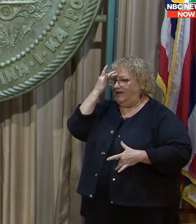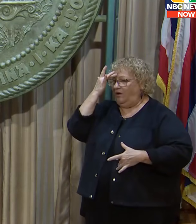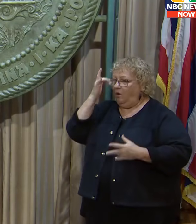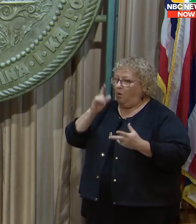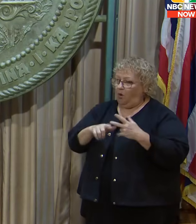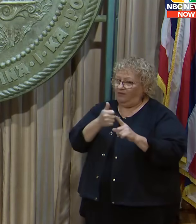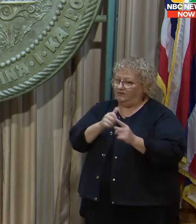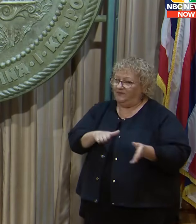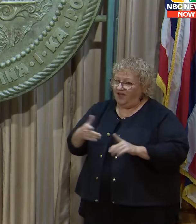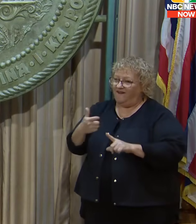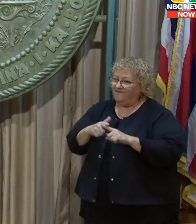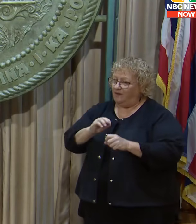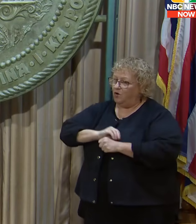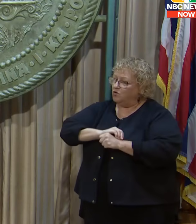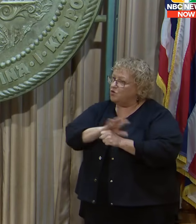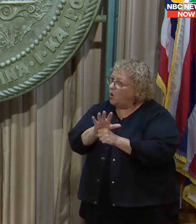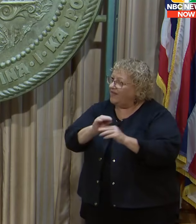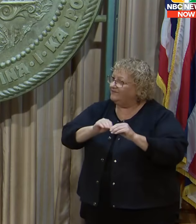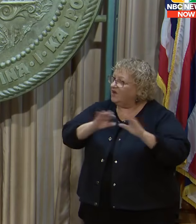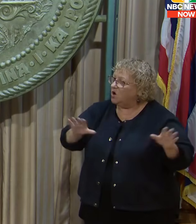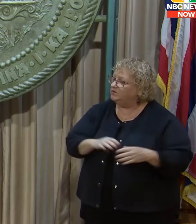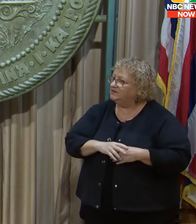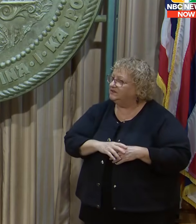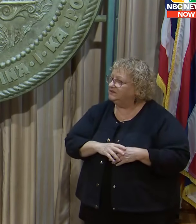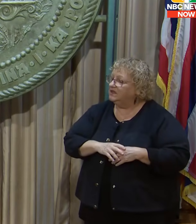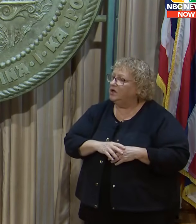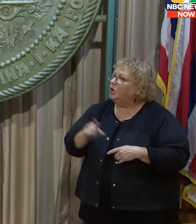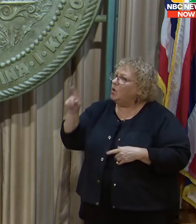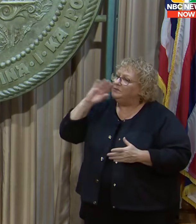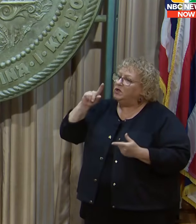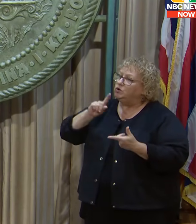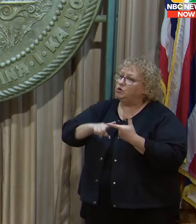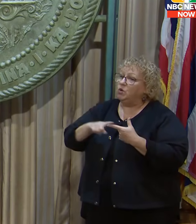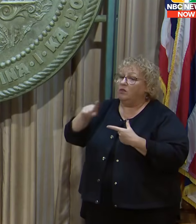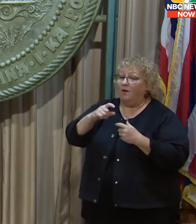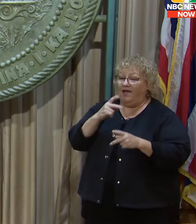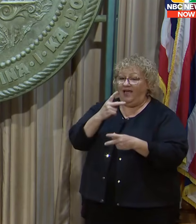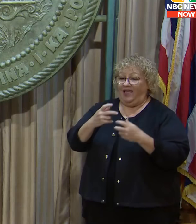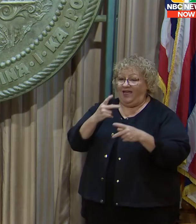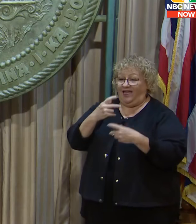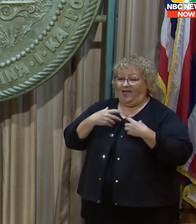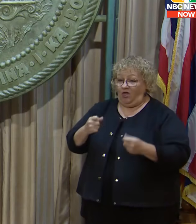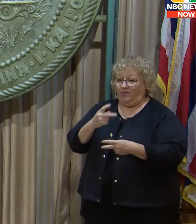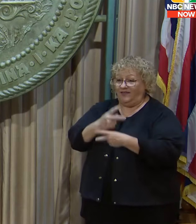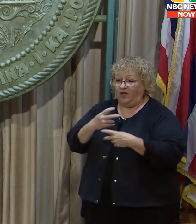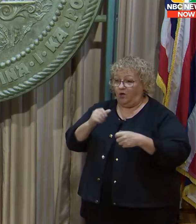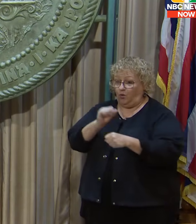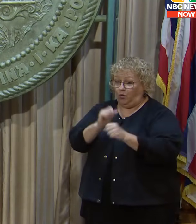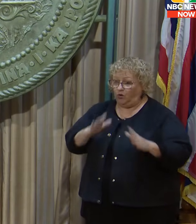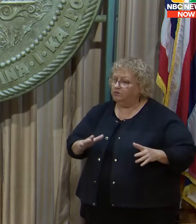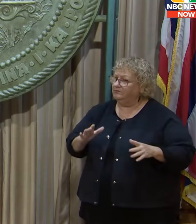deaths because of the coronavirus, and what are the numbers expected to be lost over what time frame?